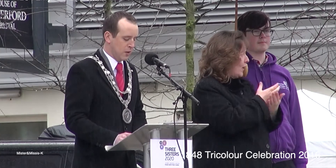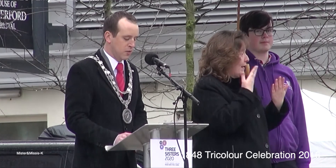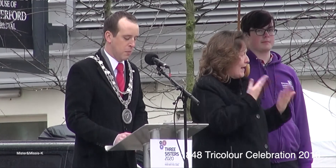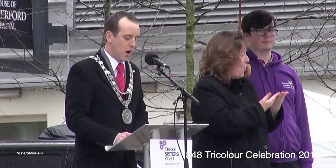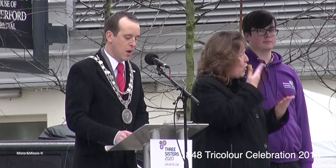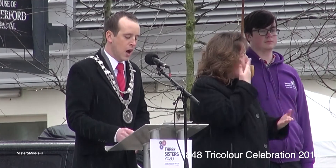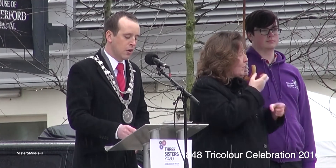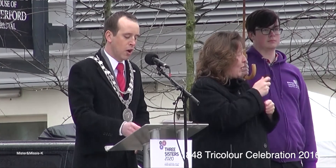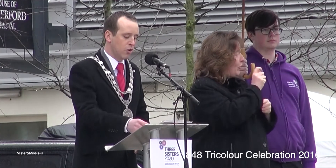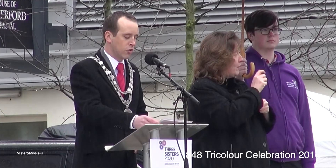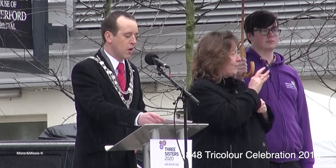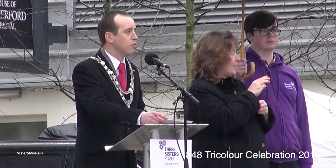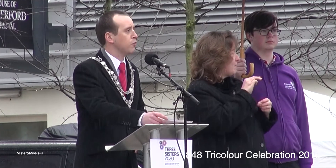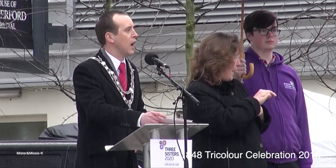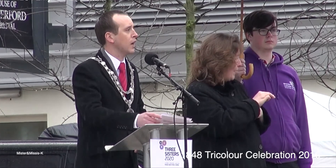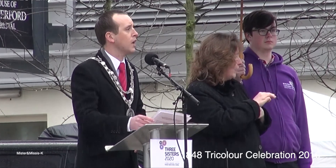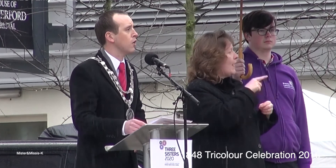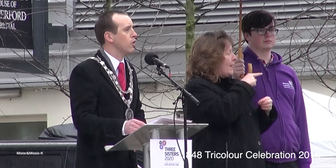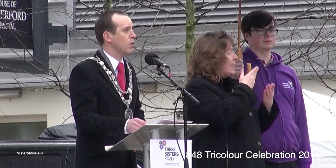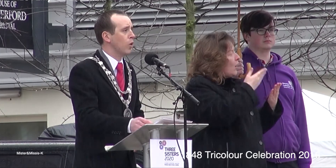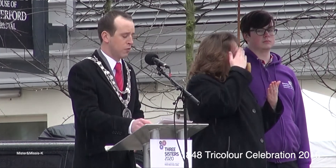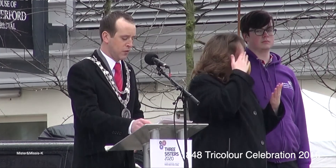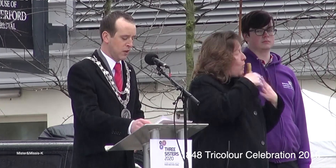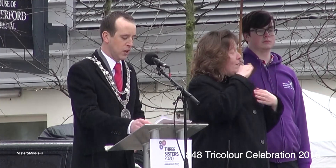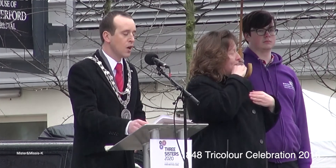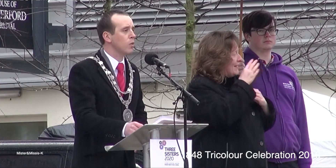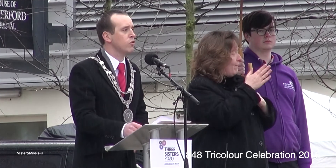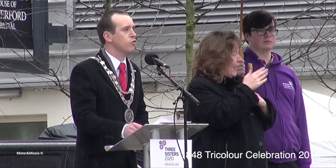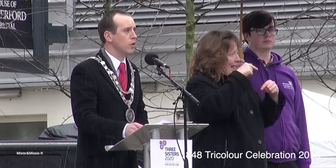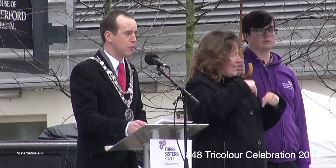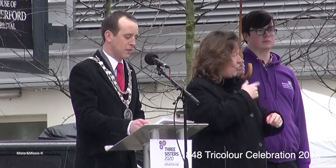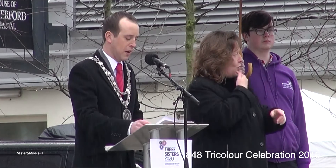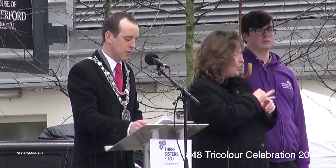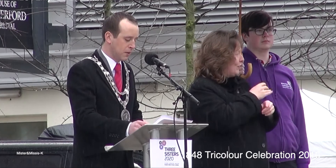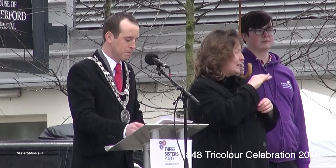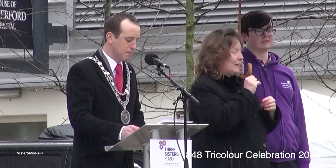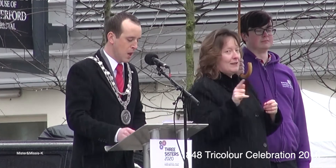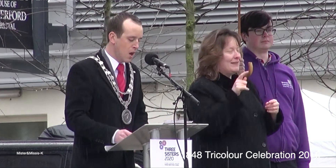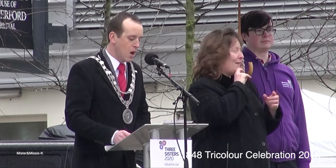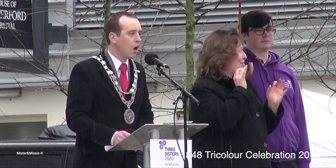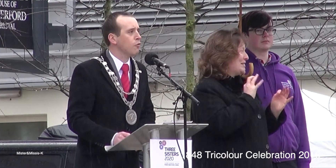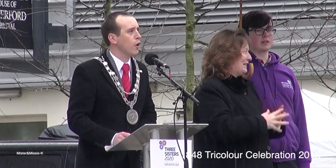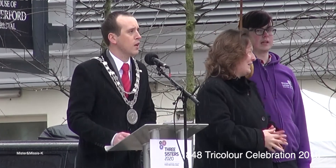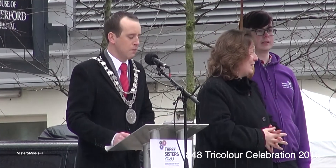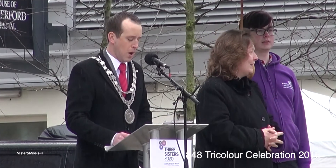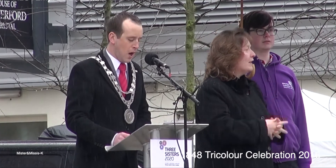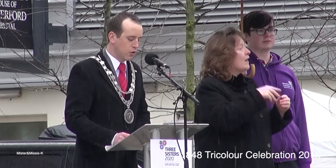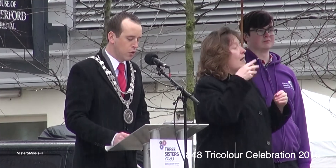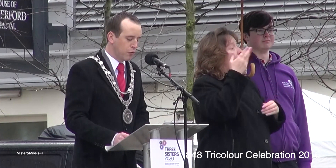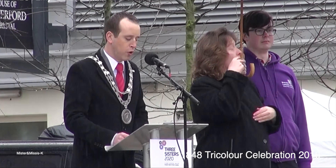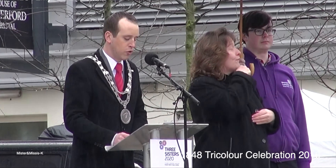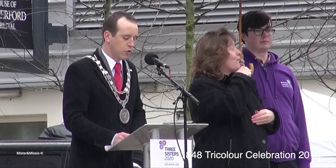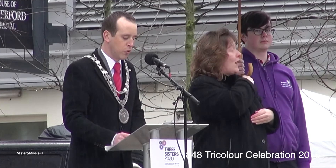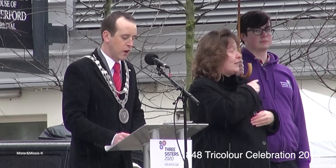Thomas Francis Meagher and the origin of the flag here in Waterford City, which is truly fantastic. On Friday, I